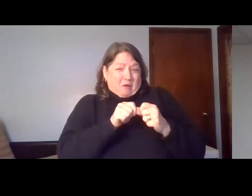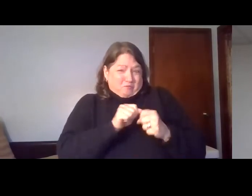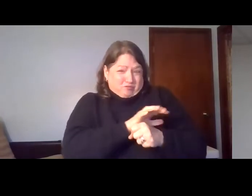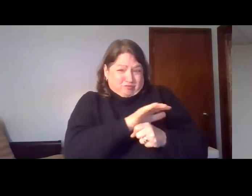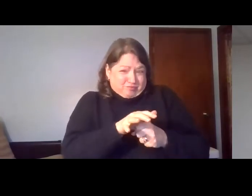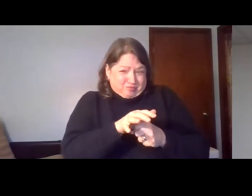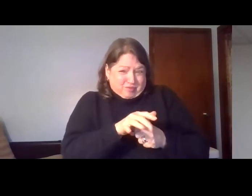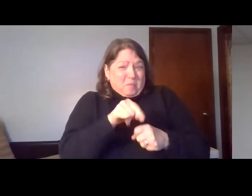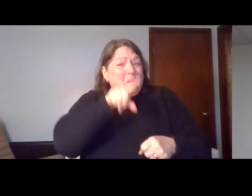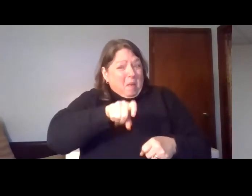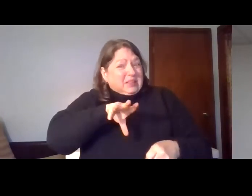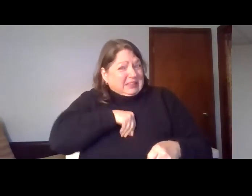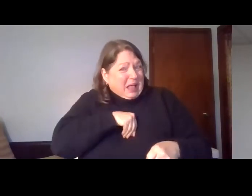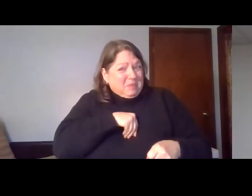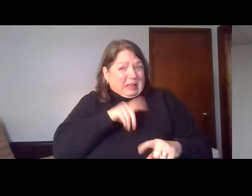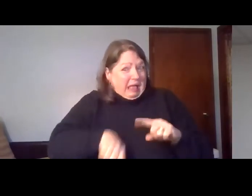attack.